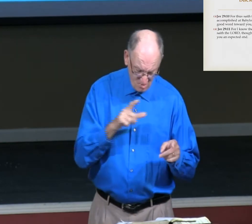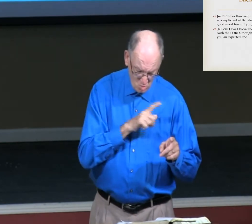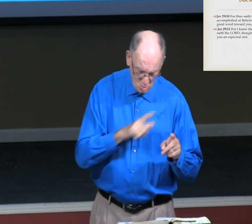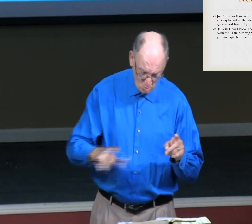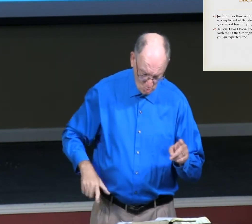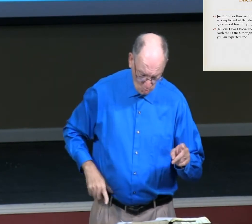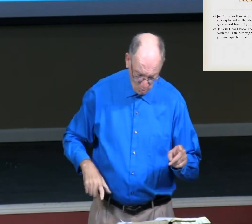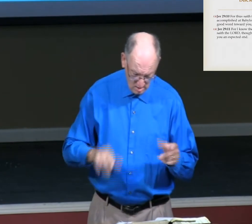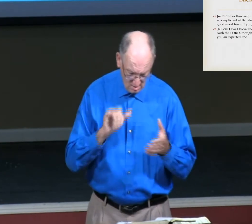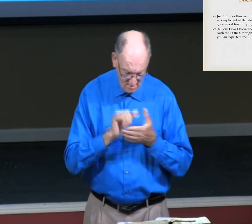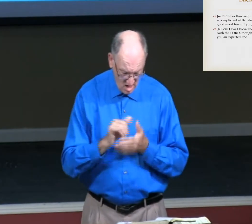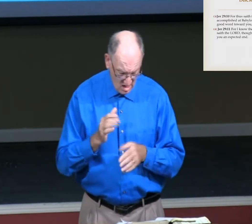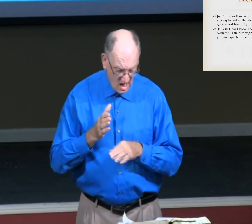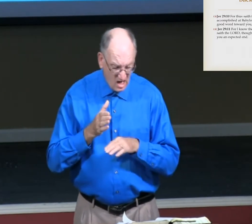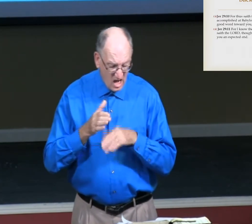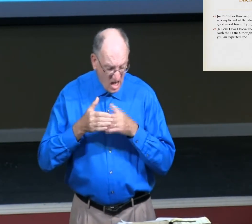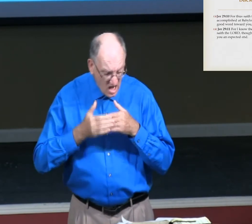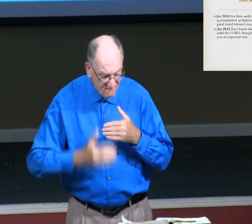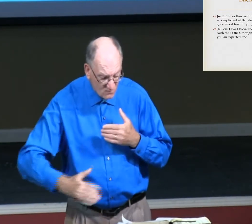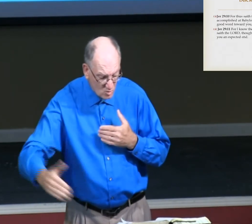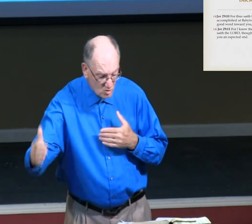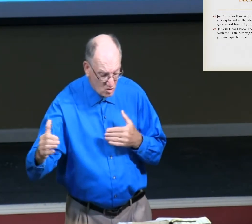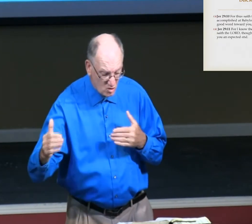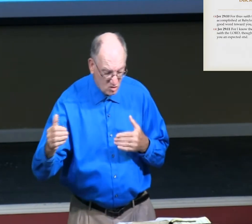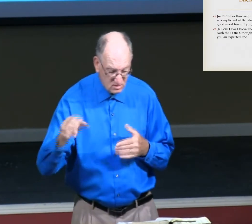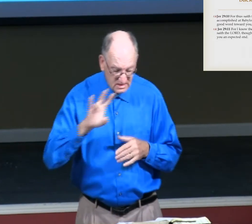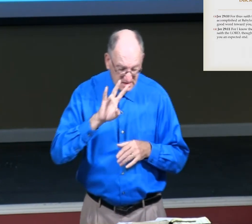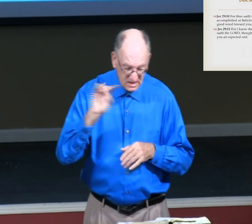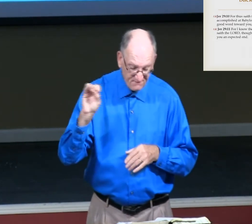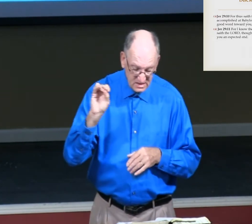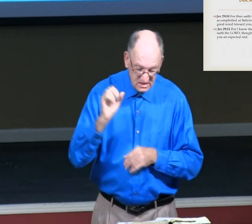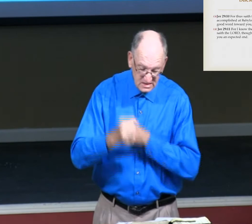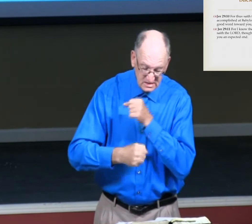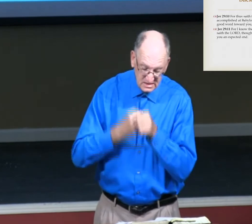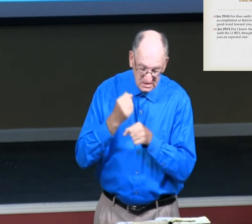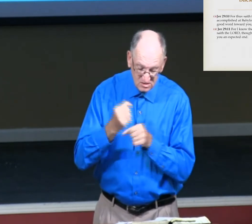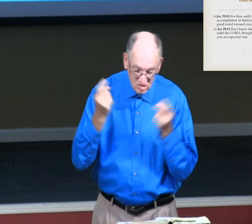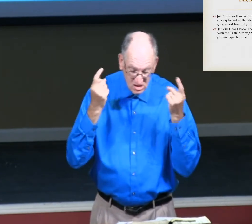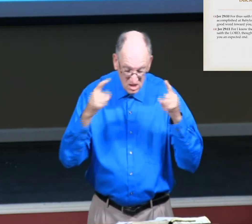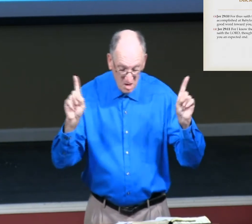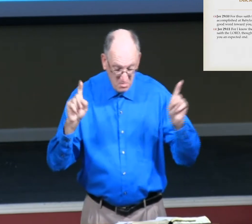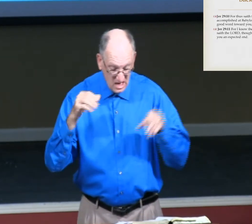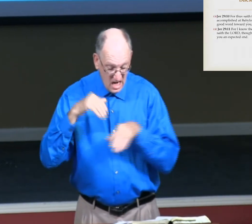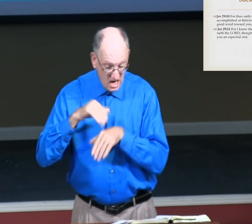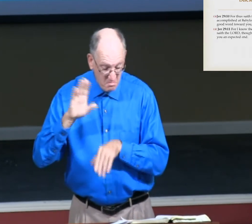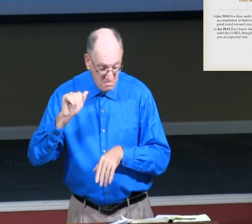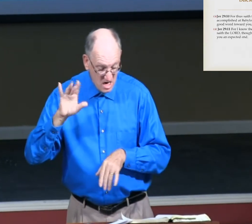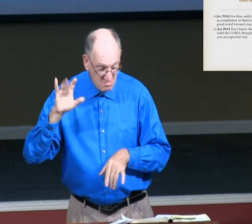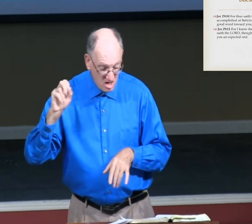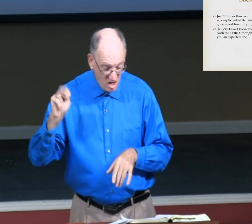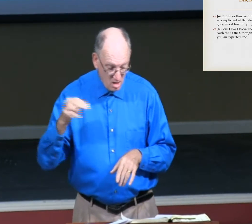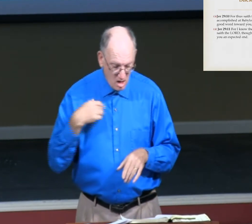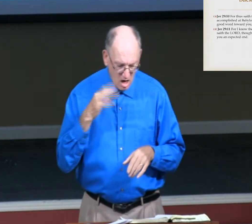thus saith the Lord, that after 70 years be accomplished at Babylon, I will visit